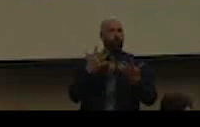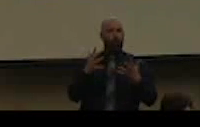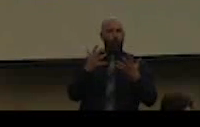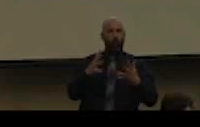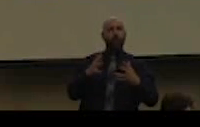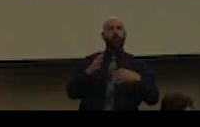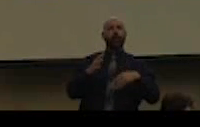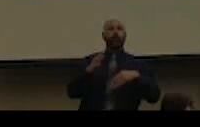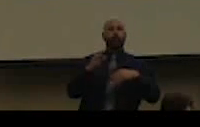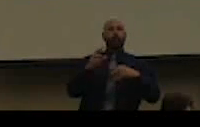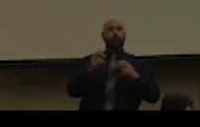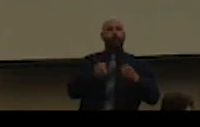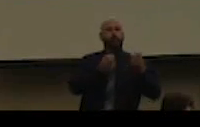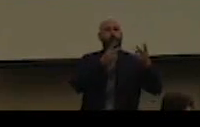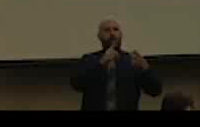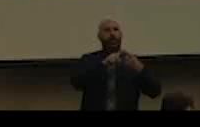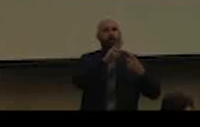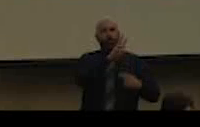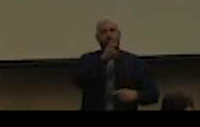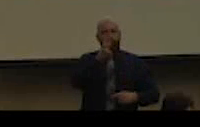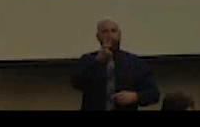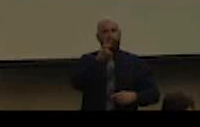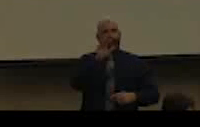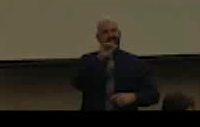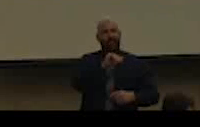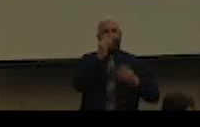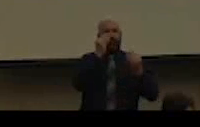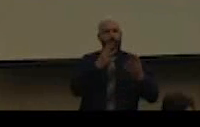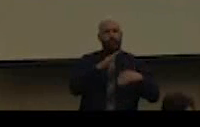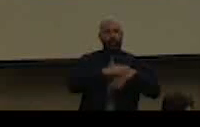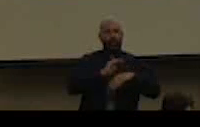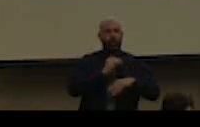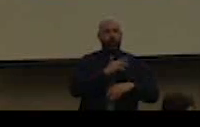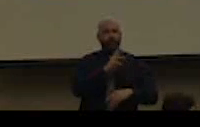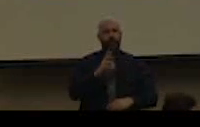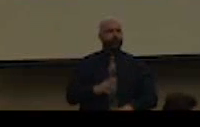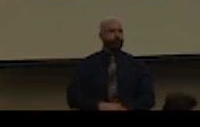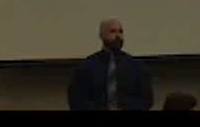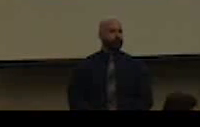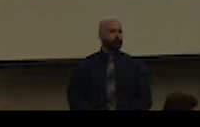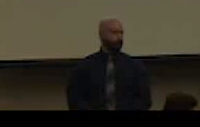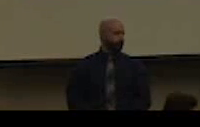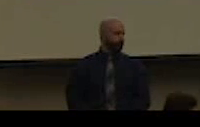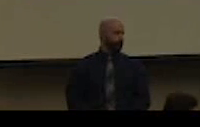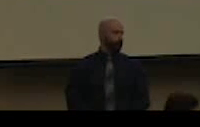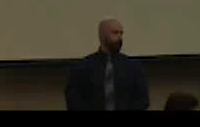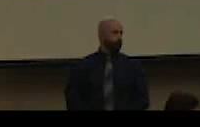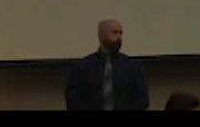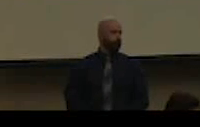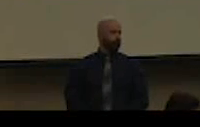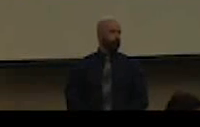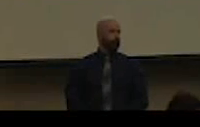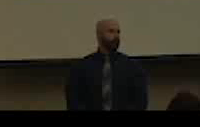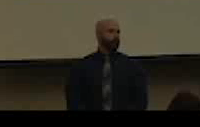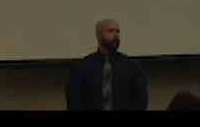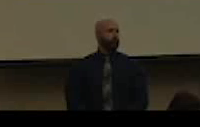Hilferty and Senator Mizell and that. So, yes, we were including that one. Go, Tony, go.